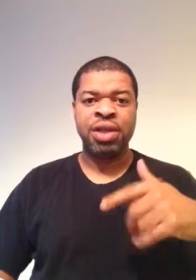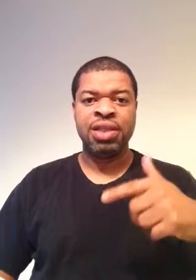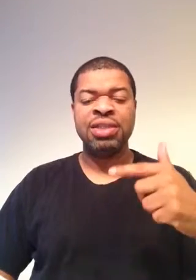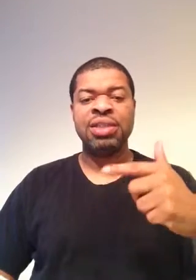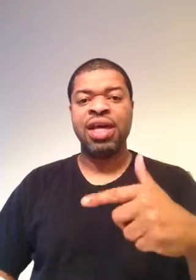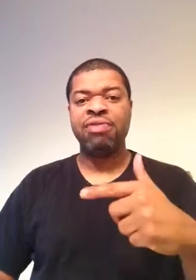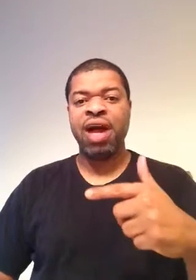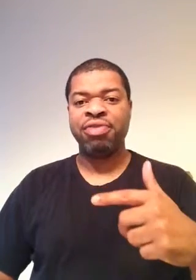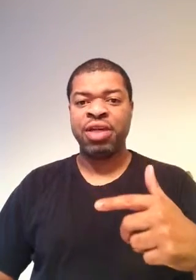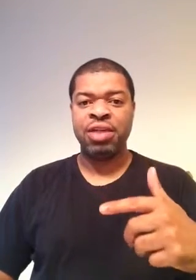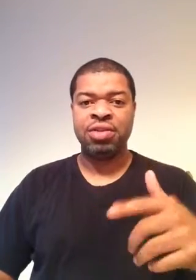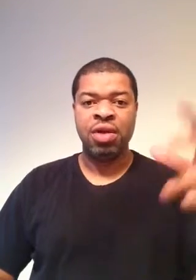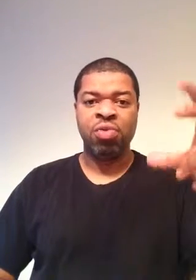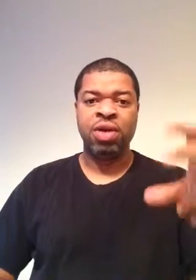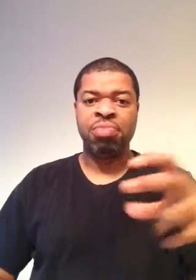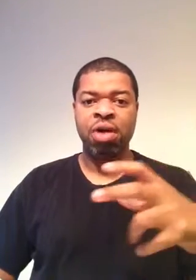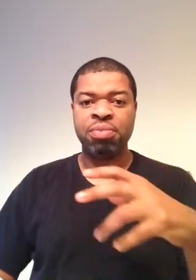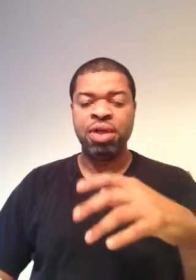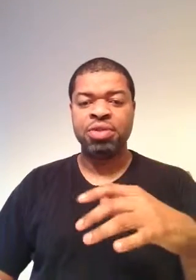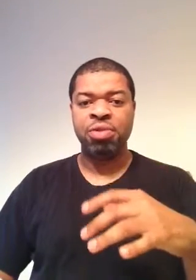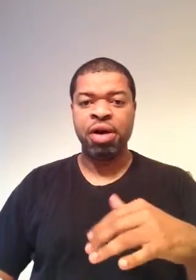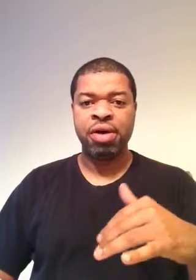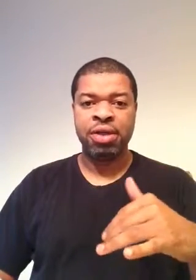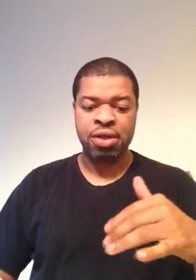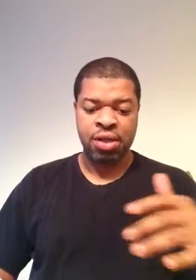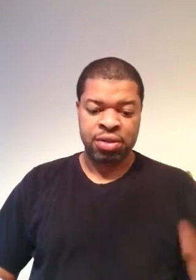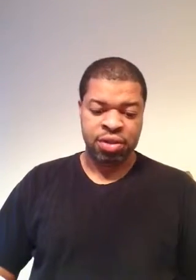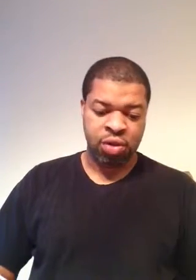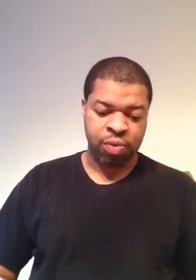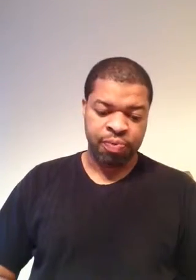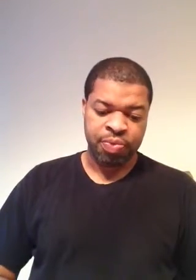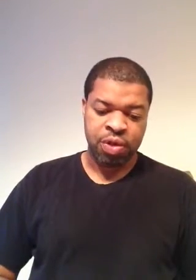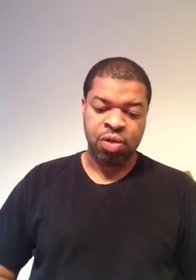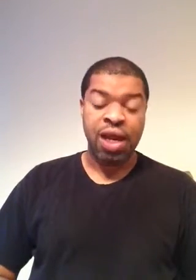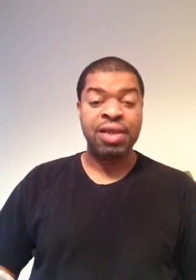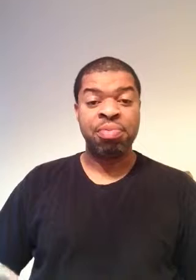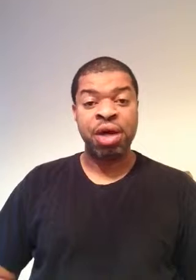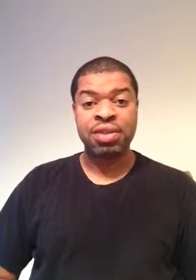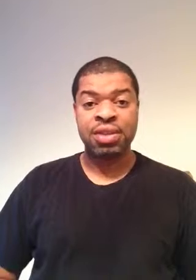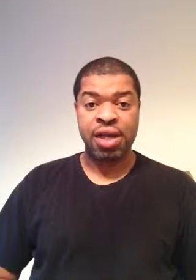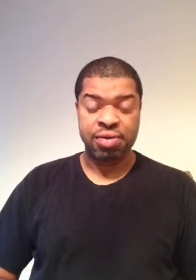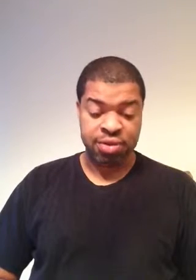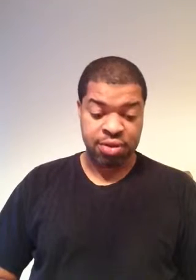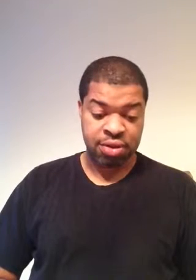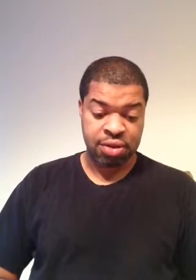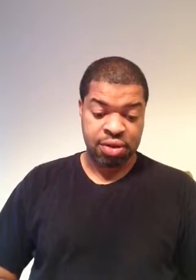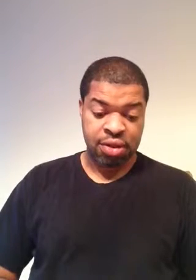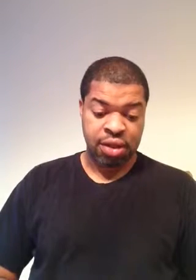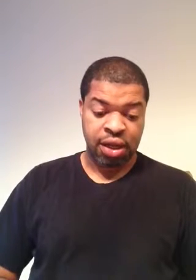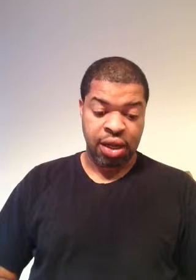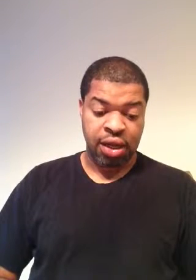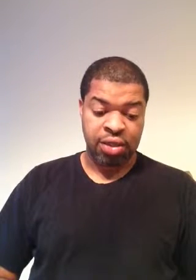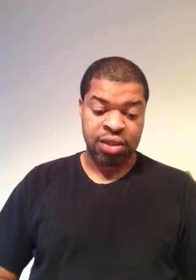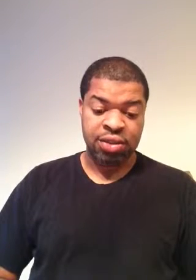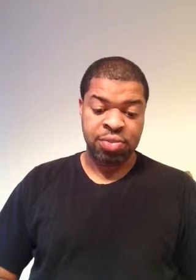the enslaved Africans when they brought them here to America. So, they had to break the slaves. And this is a